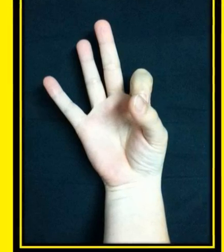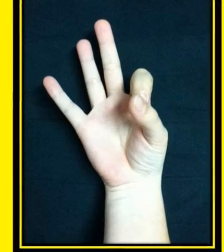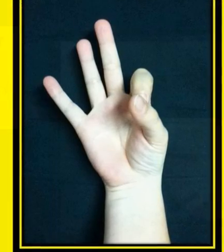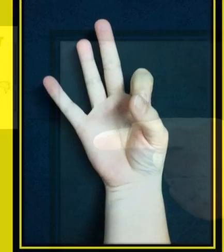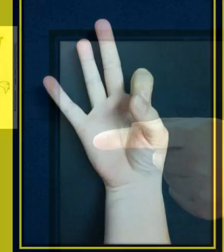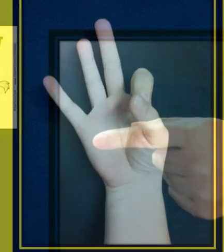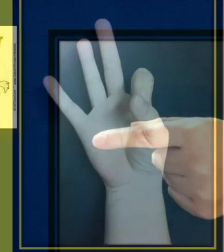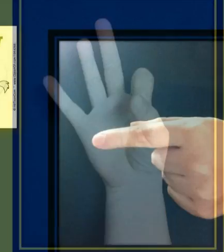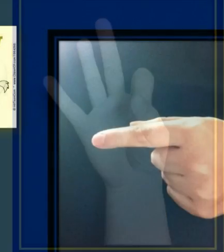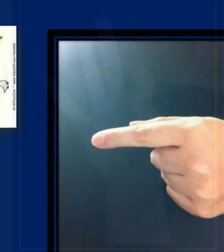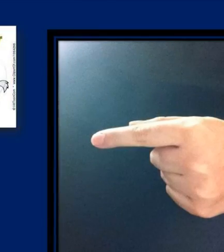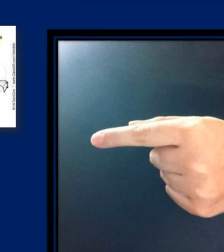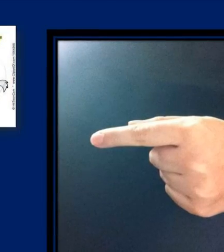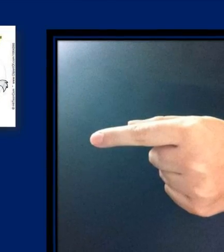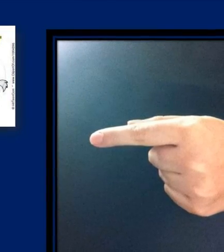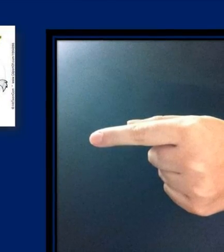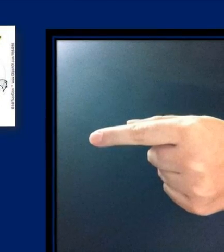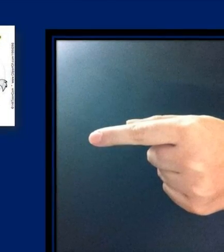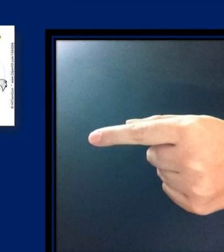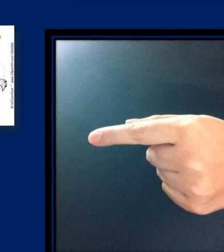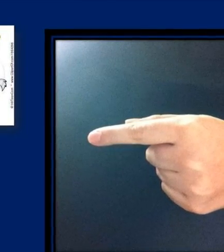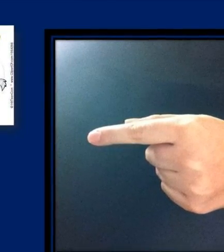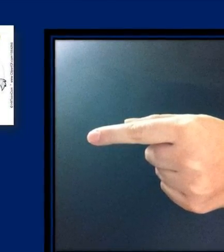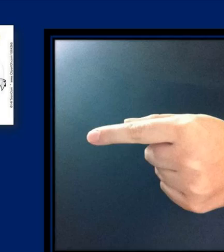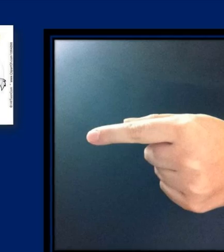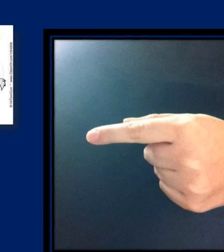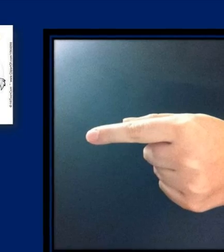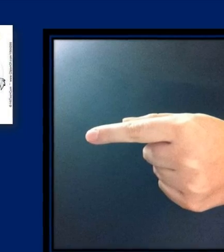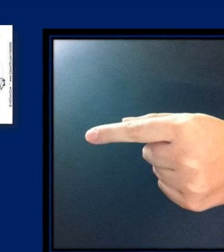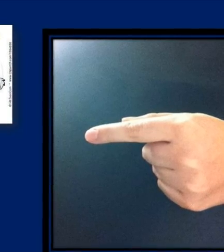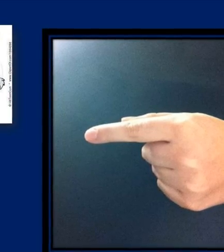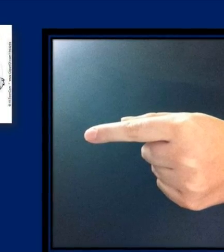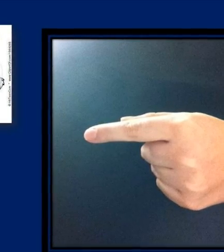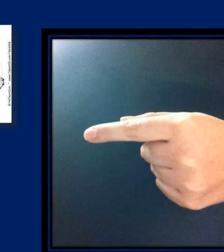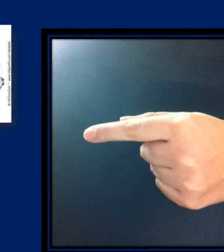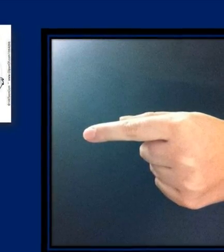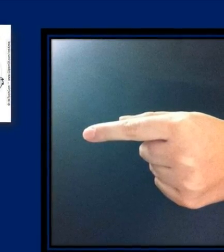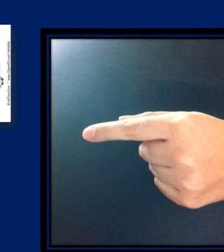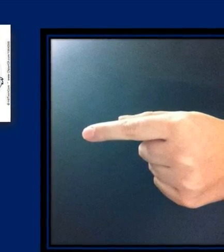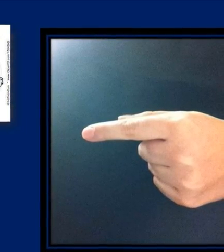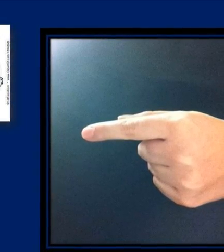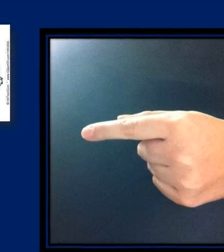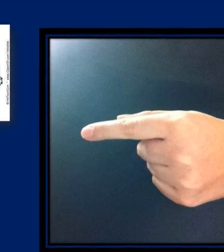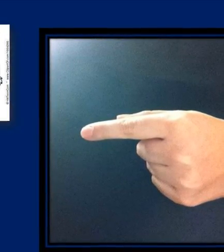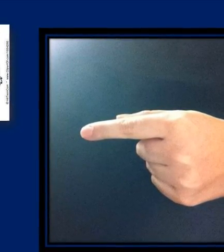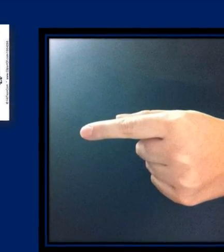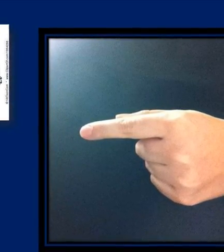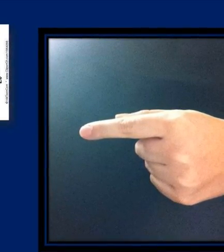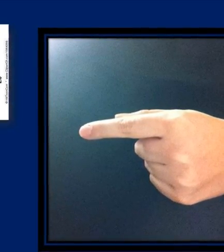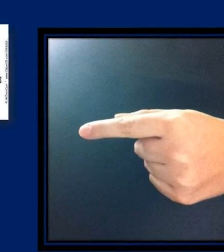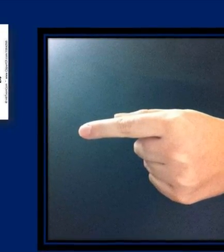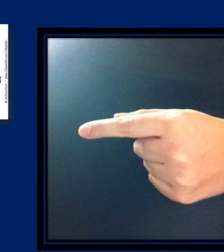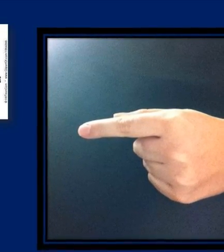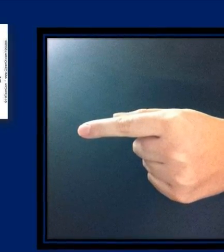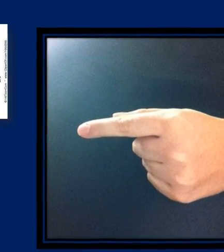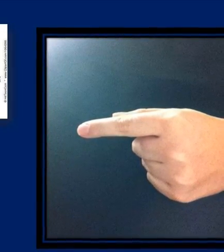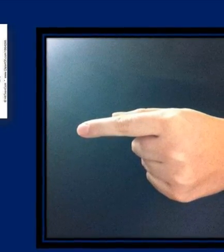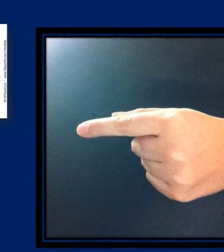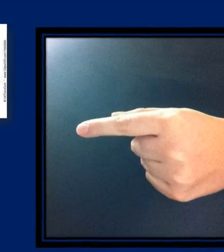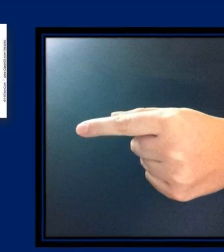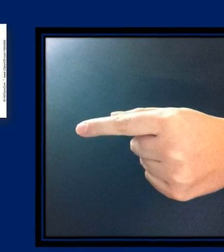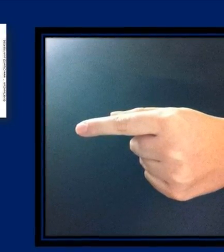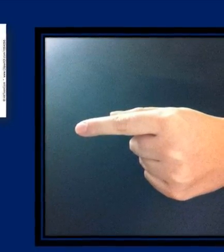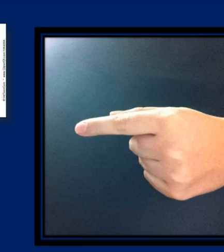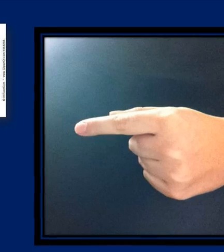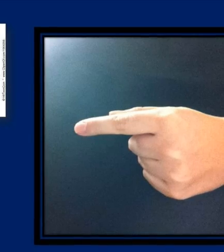to someone. G is for goat. The sign for the letter G is very complex. First,